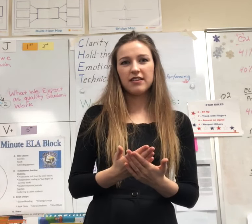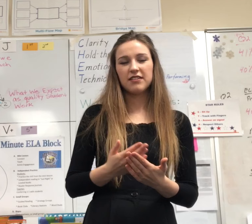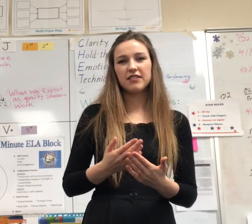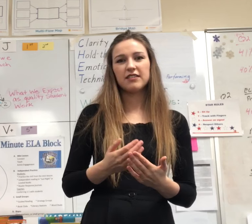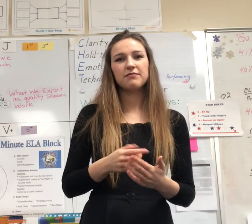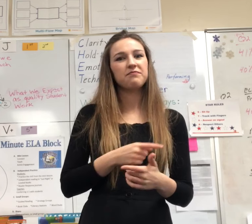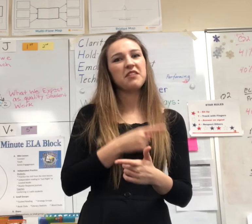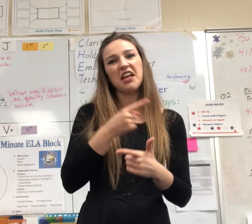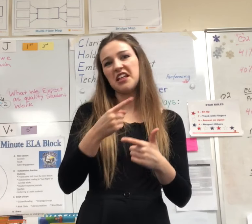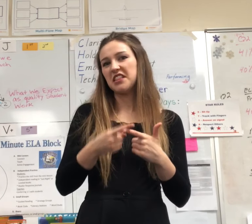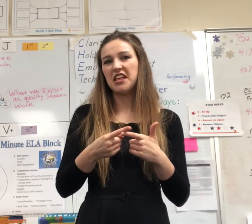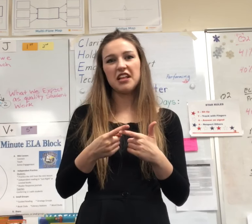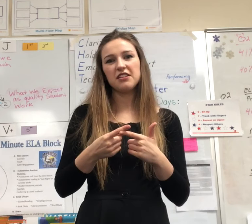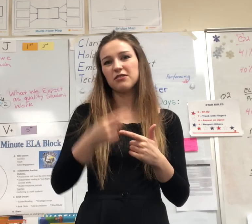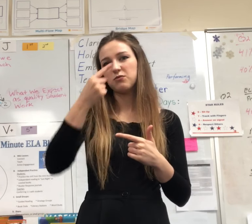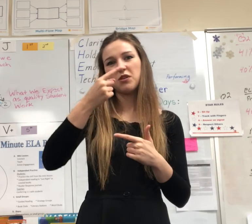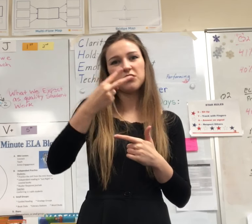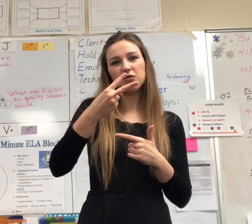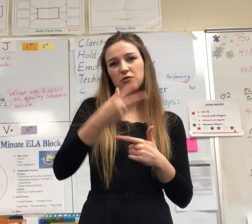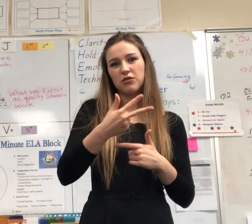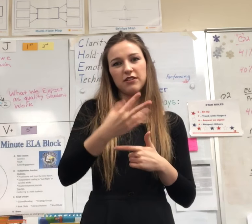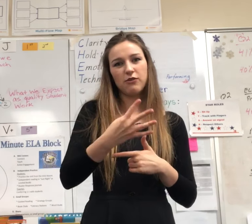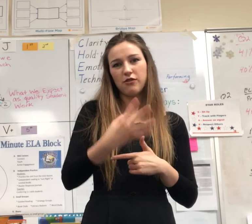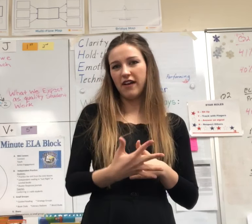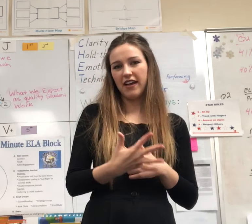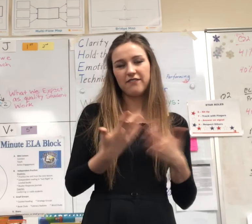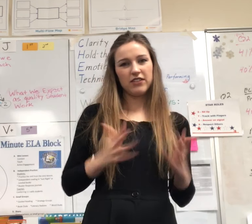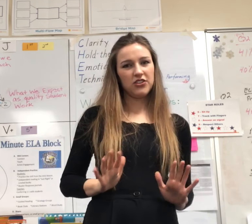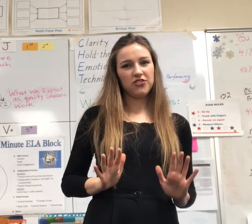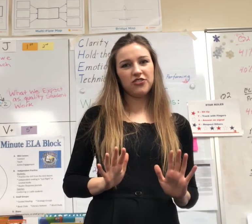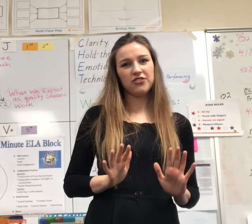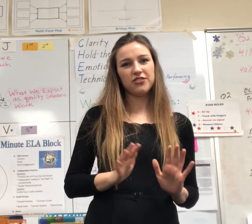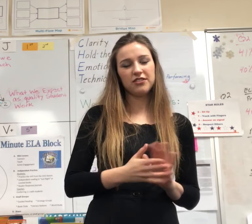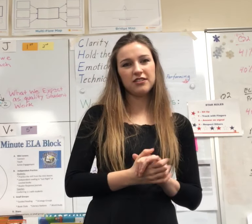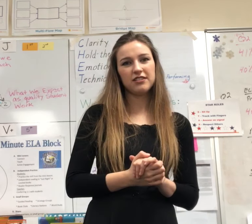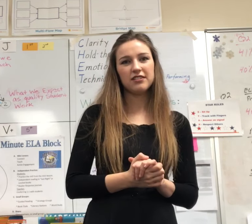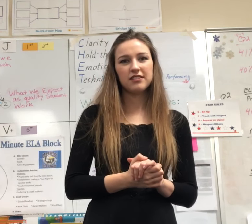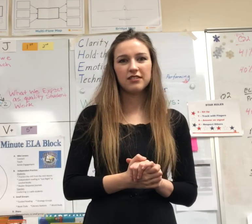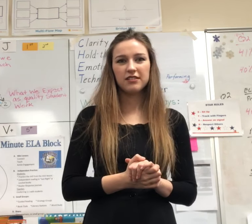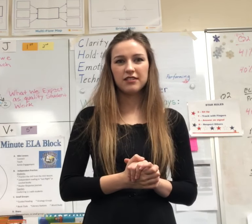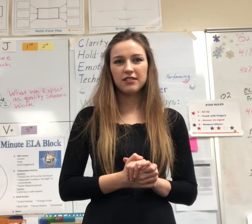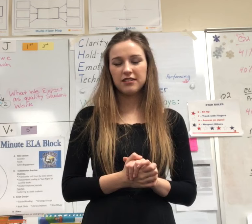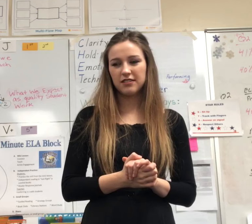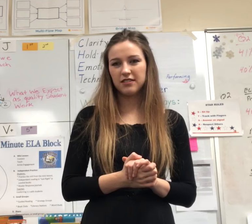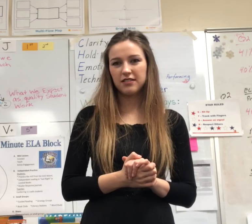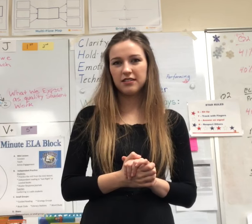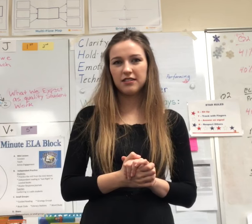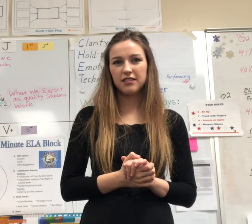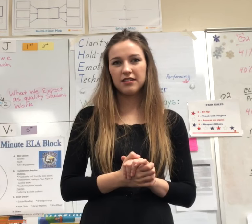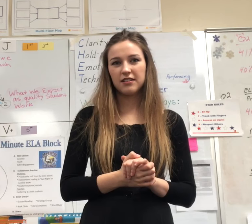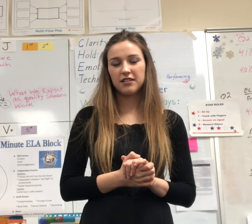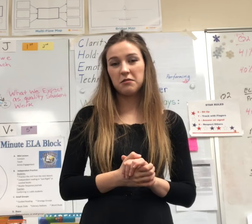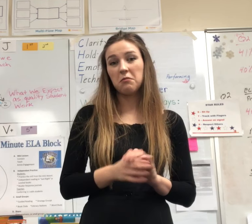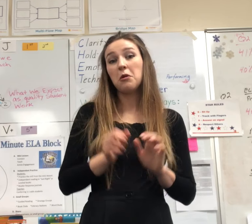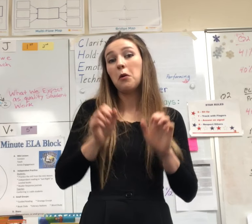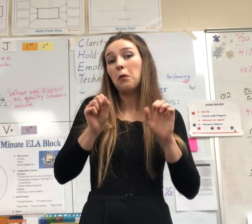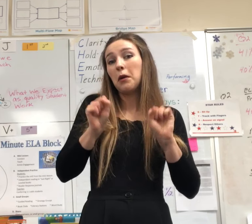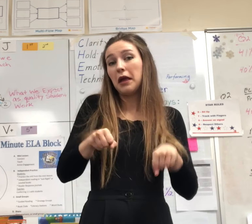5, okay? You can state that 4 small washers went twice